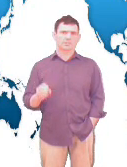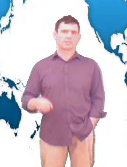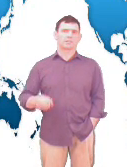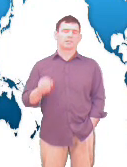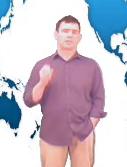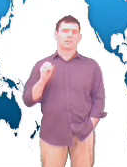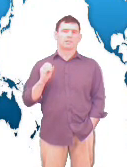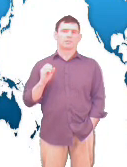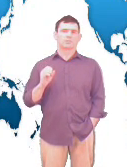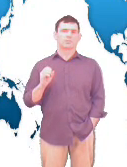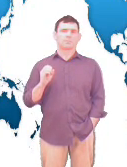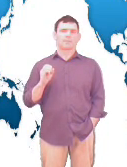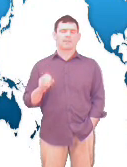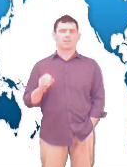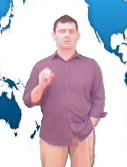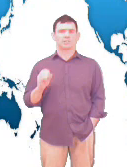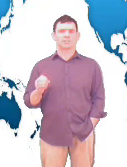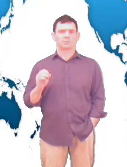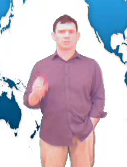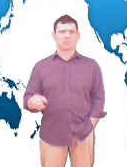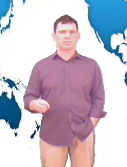on something you would like to achieve.